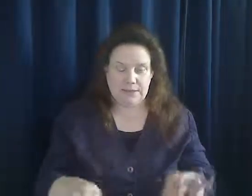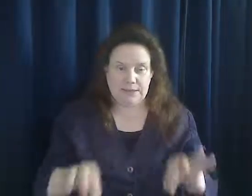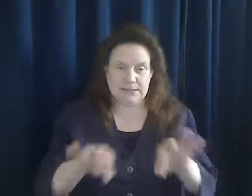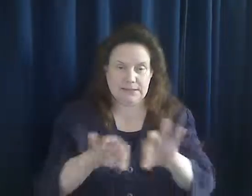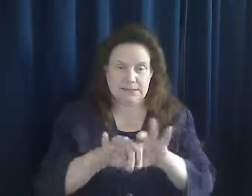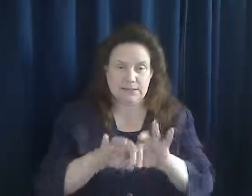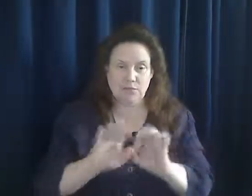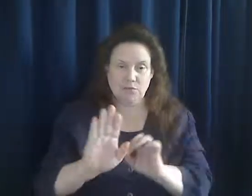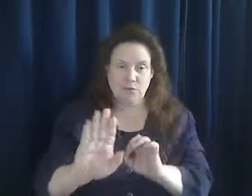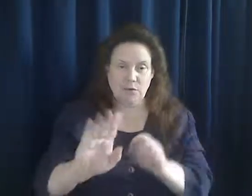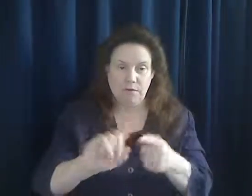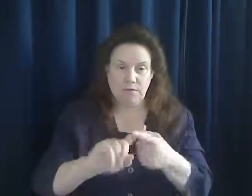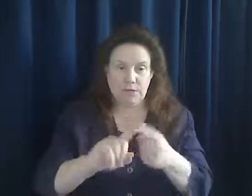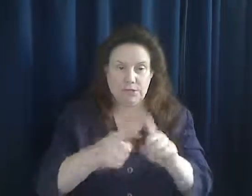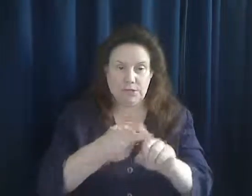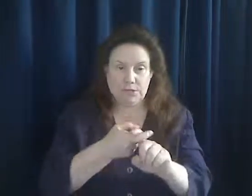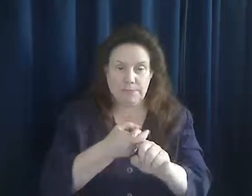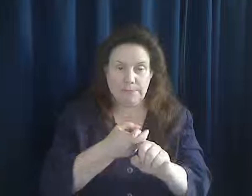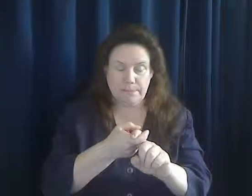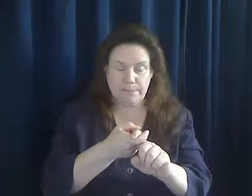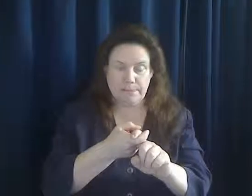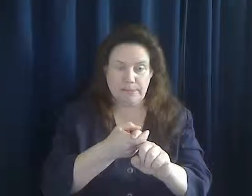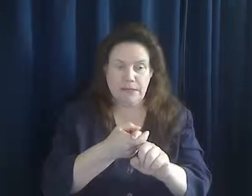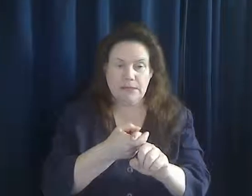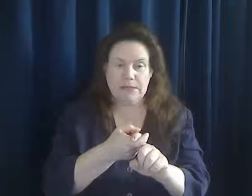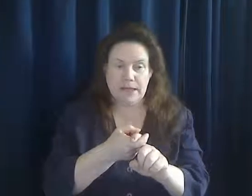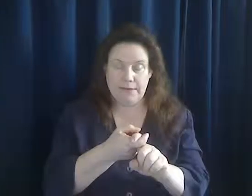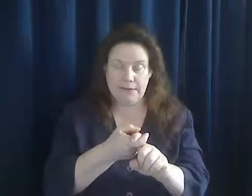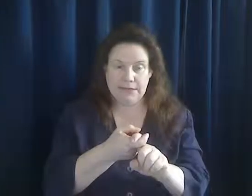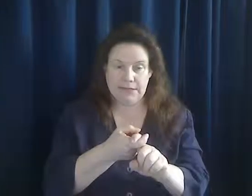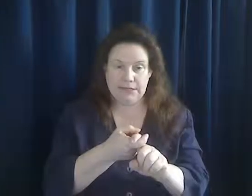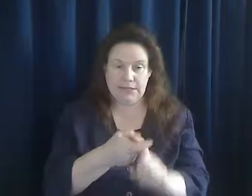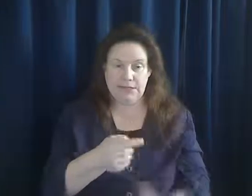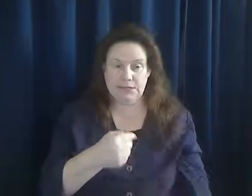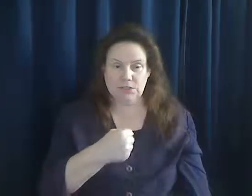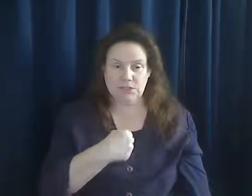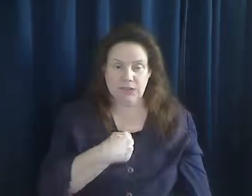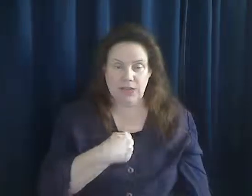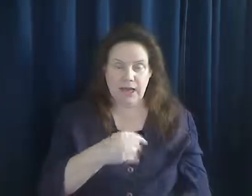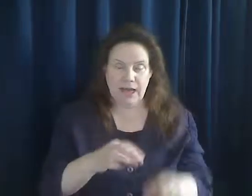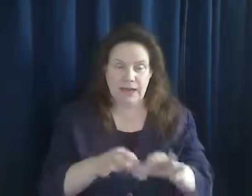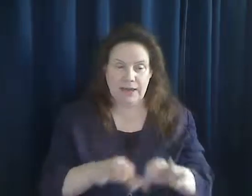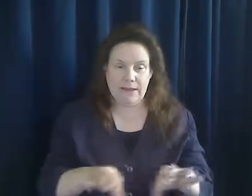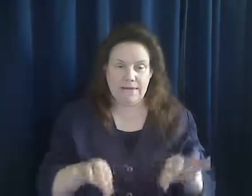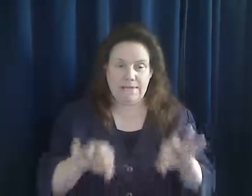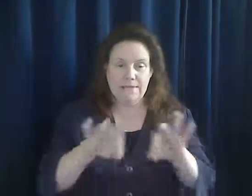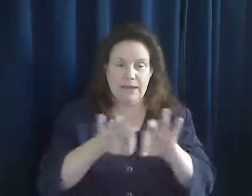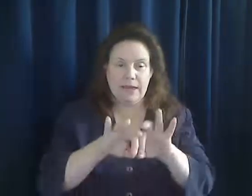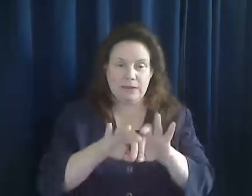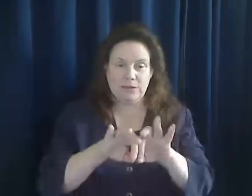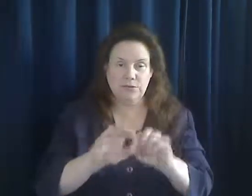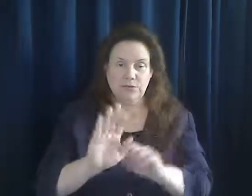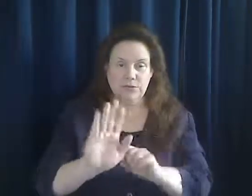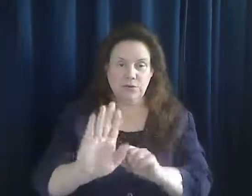this, to have it make sense in English, I value